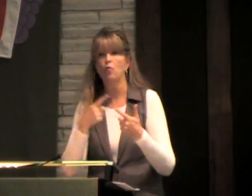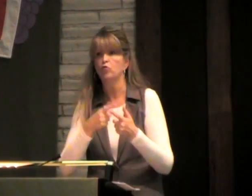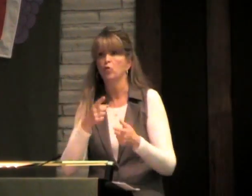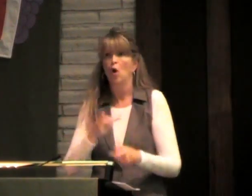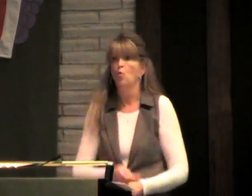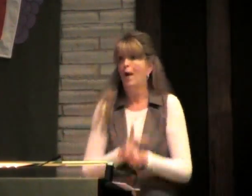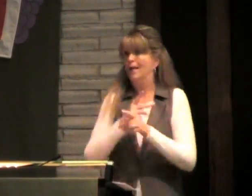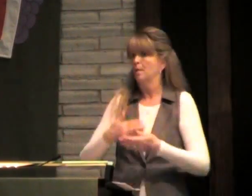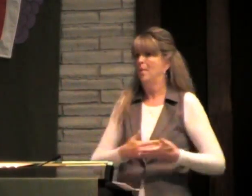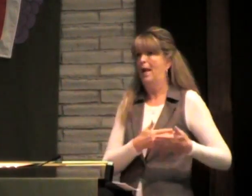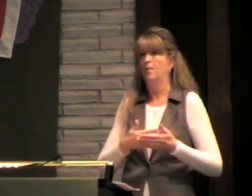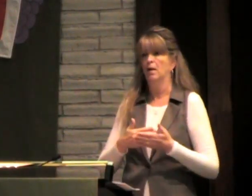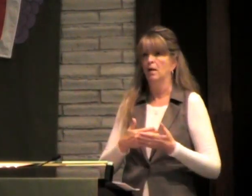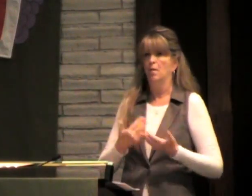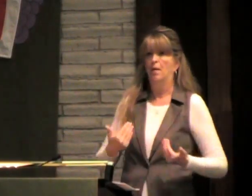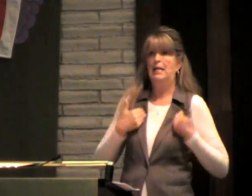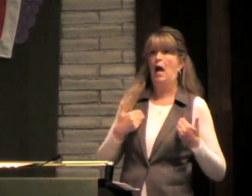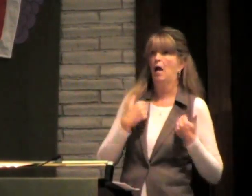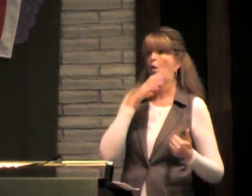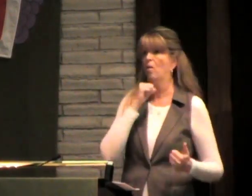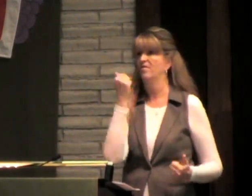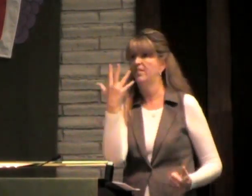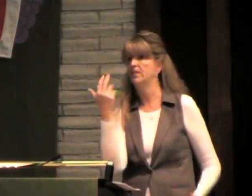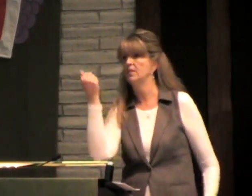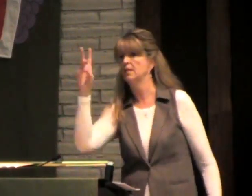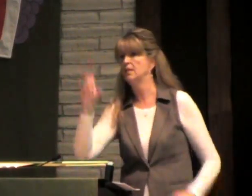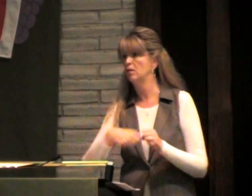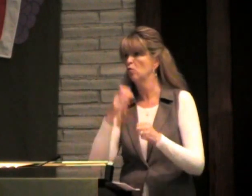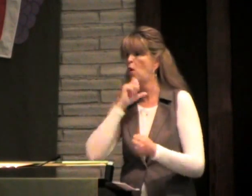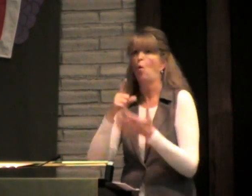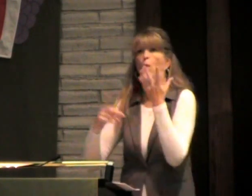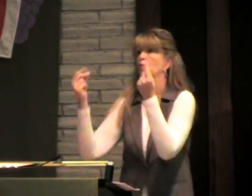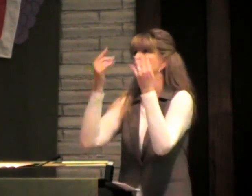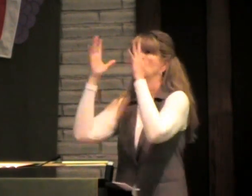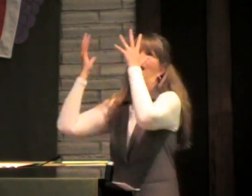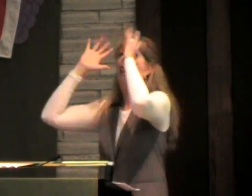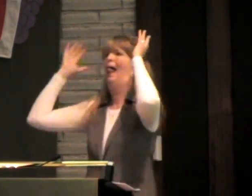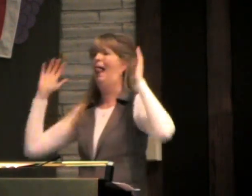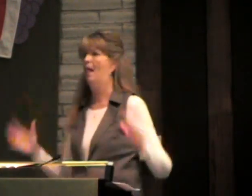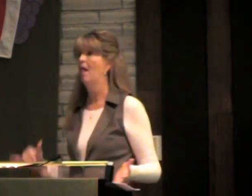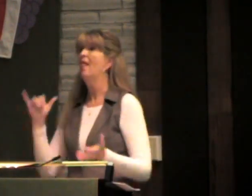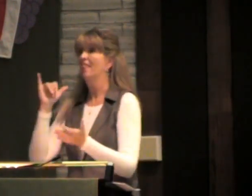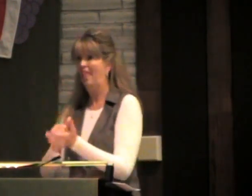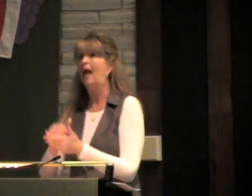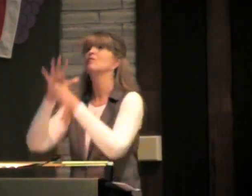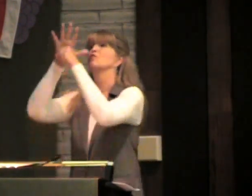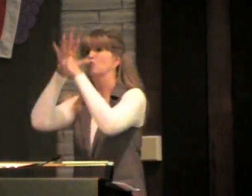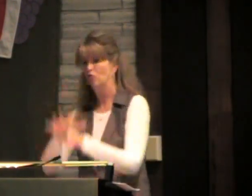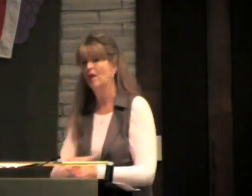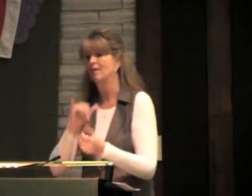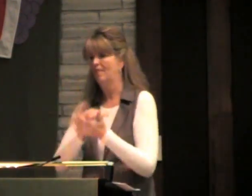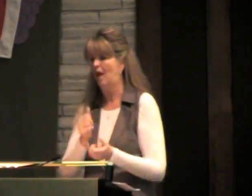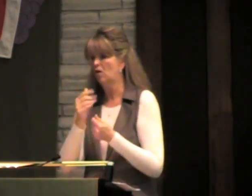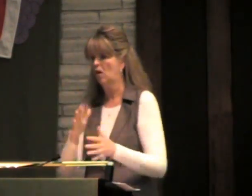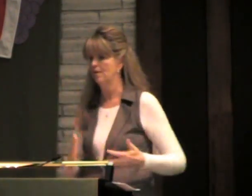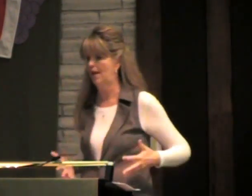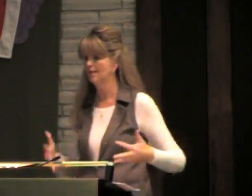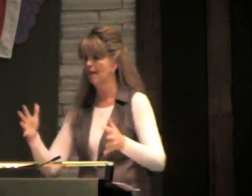Young women who don't know how to tell their parents, they don't know how to take care of infants, maybe they're 15 or 16 years old. Those are